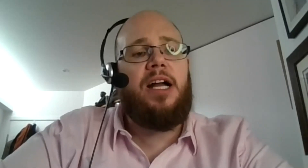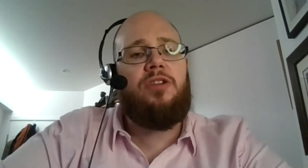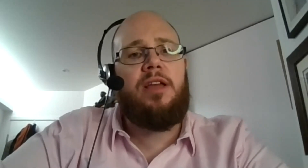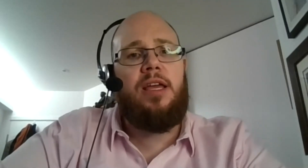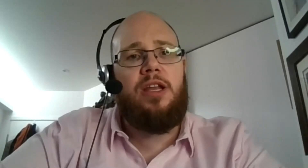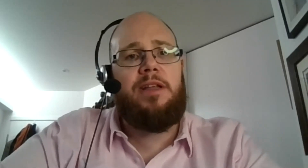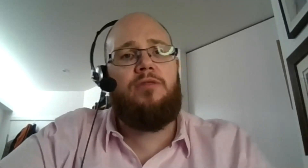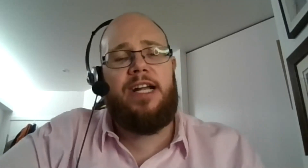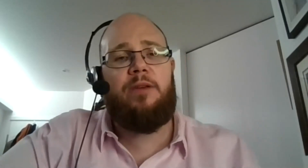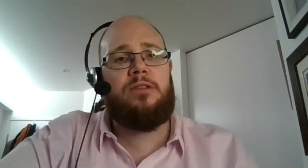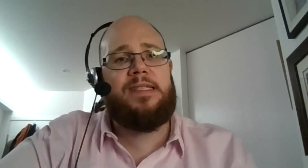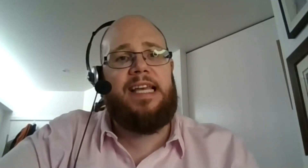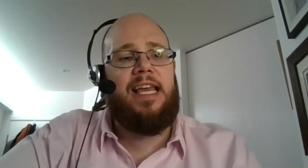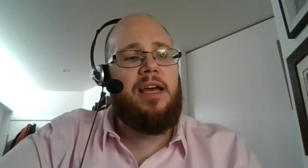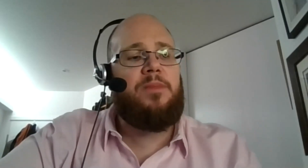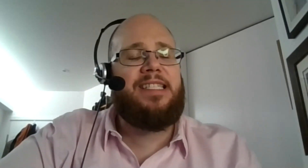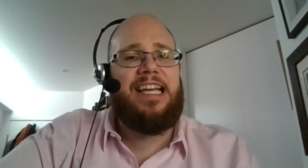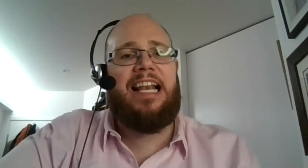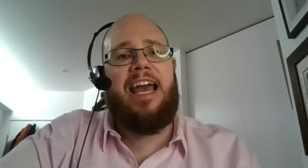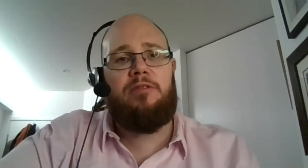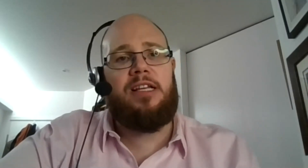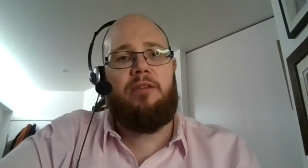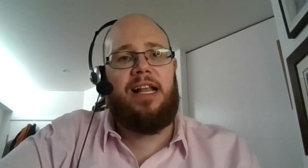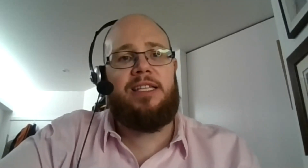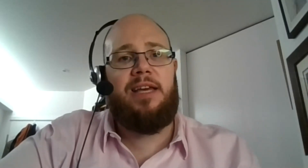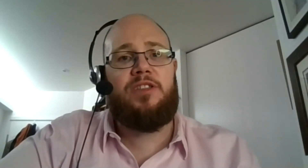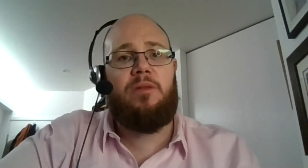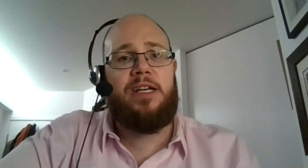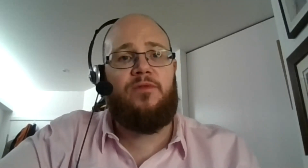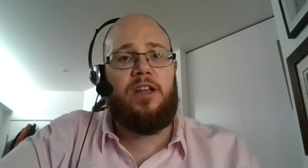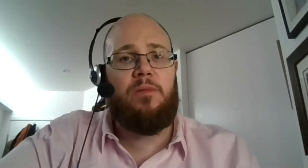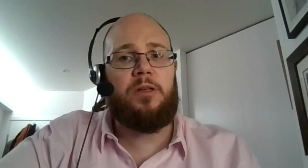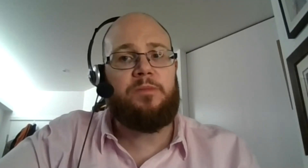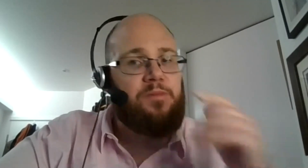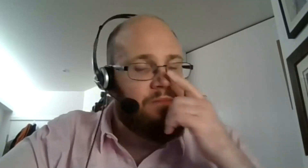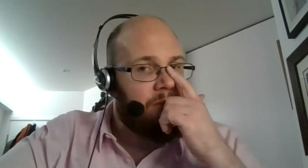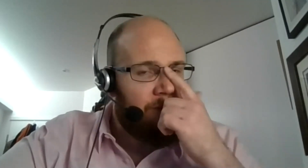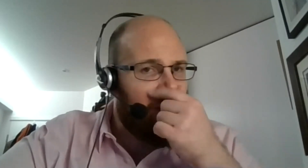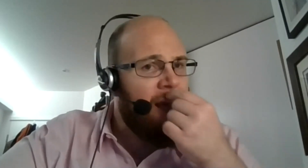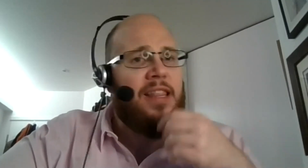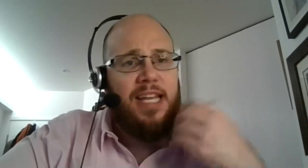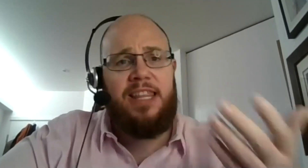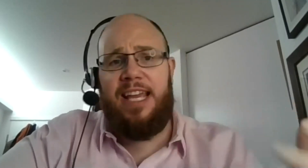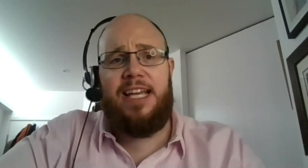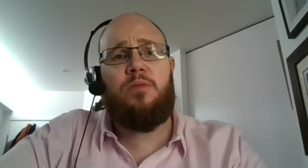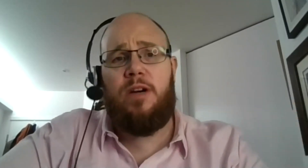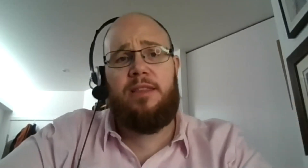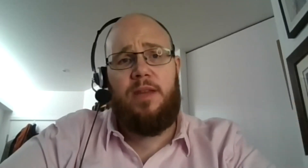you really want to see particularly elderly relatives and the most vulnerable, then I think it's